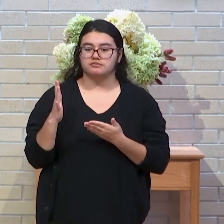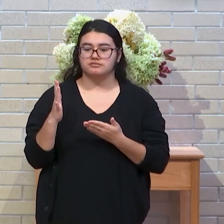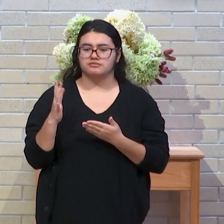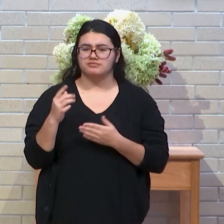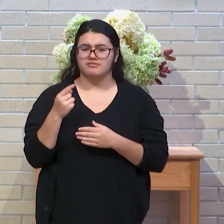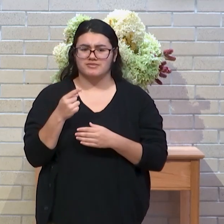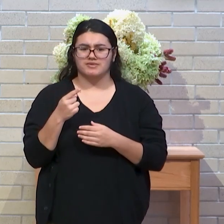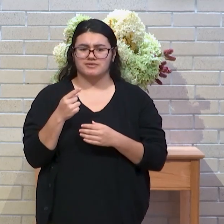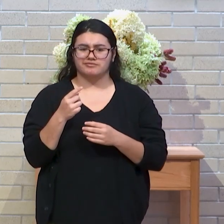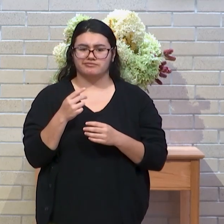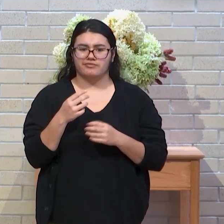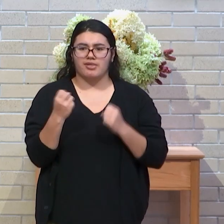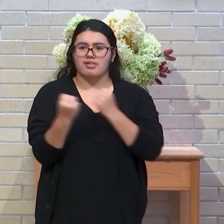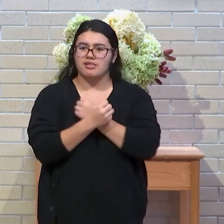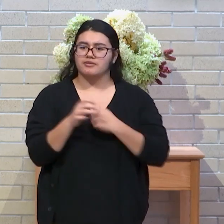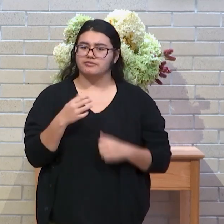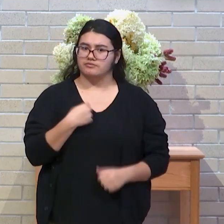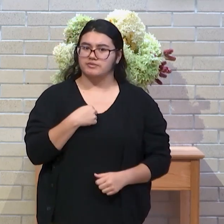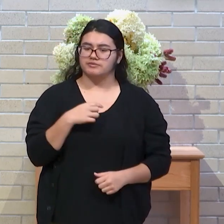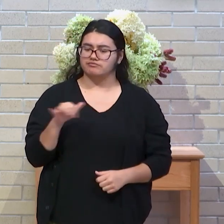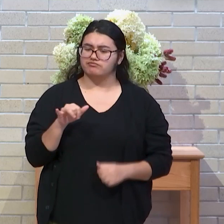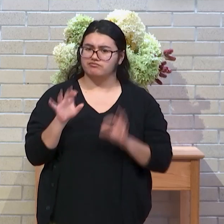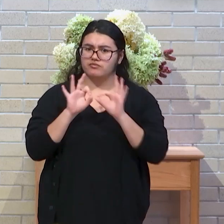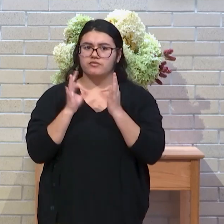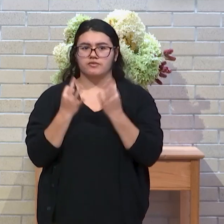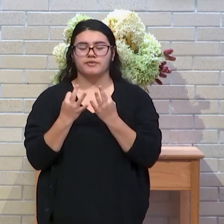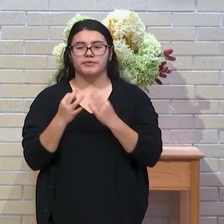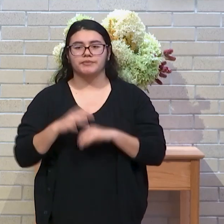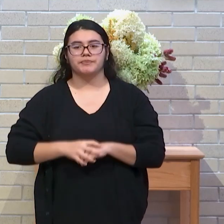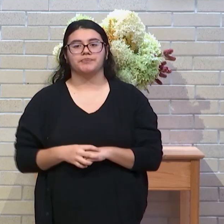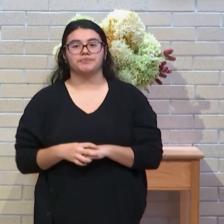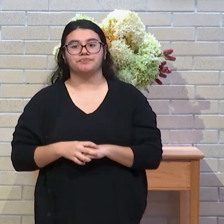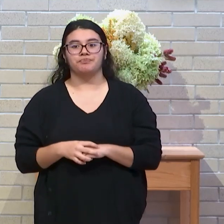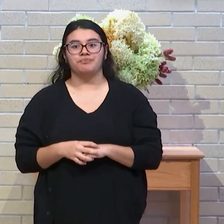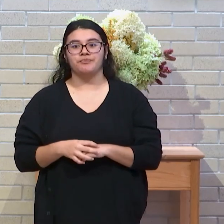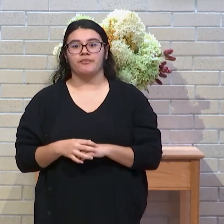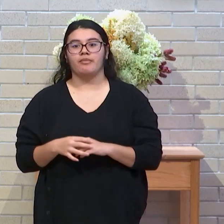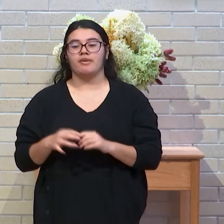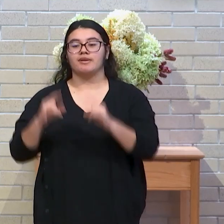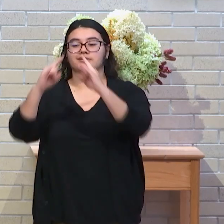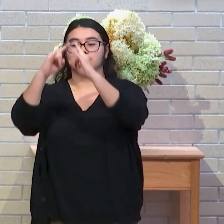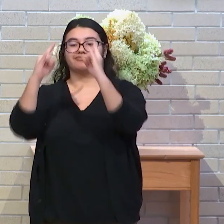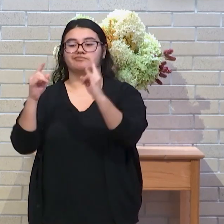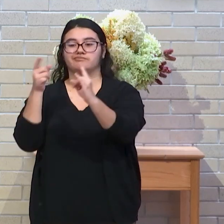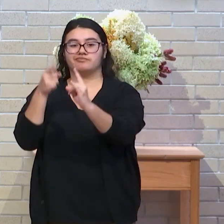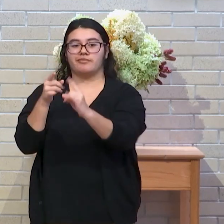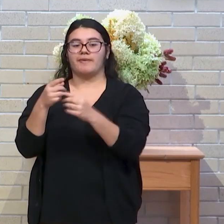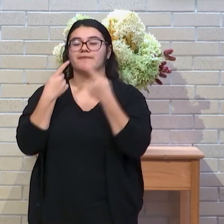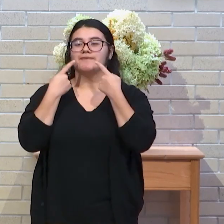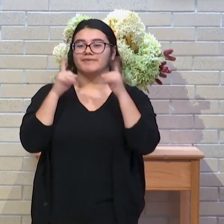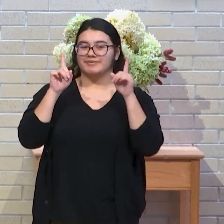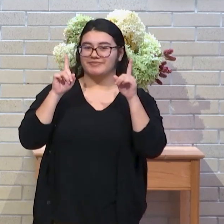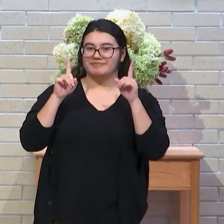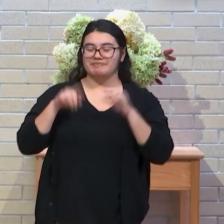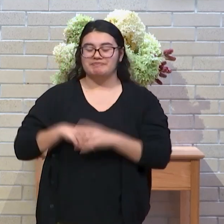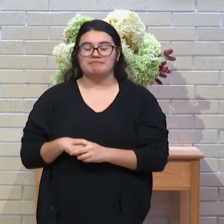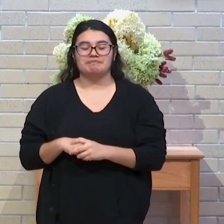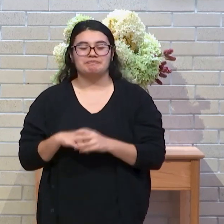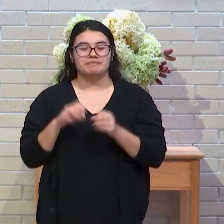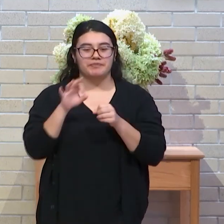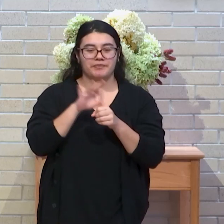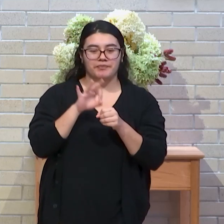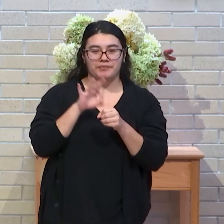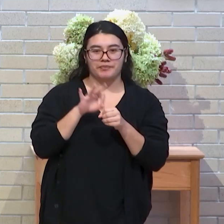life. We made it to the refugio and got some hot tea and crackers to warm us up for the rest of the journey.